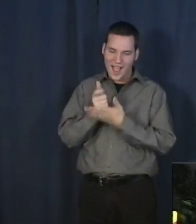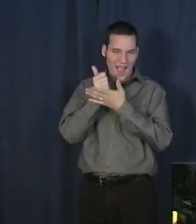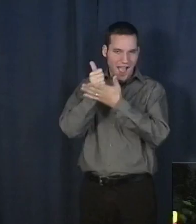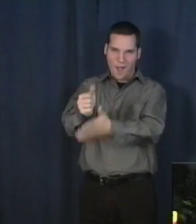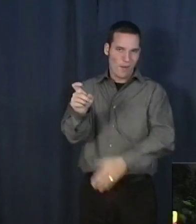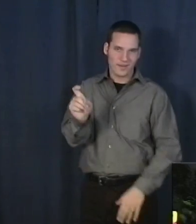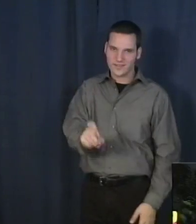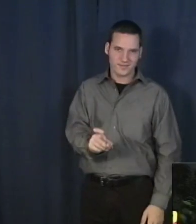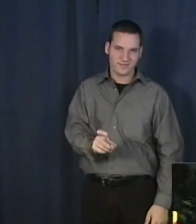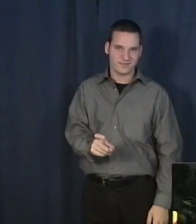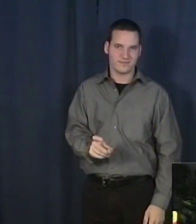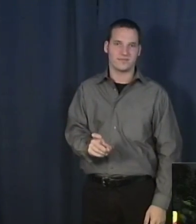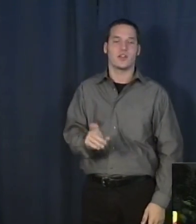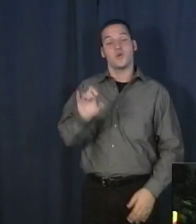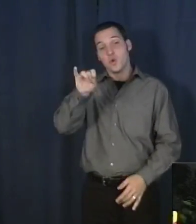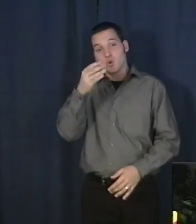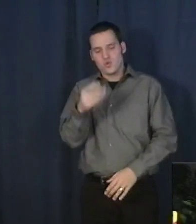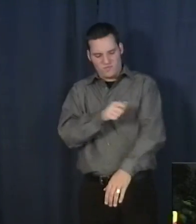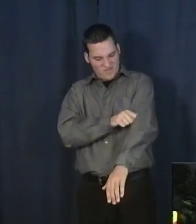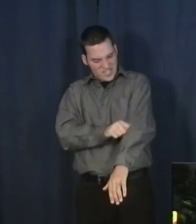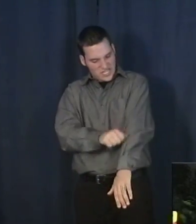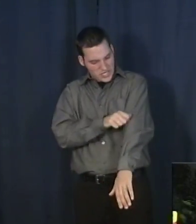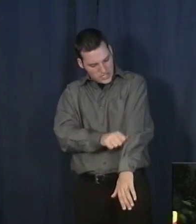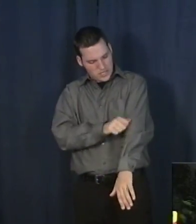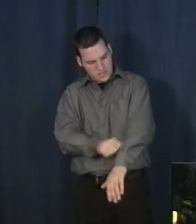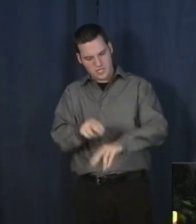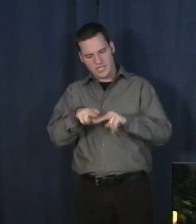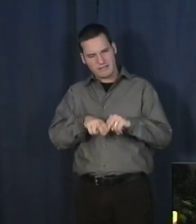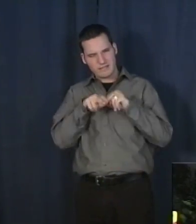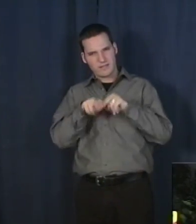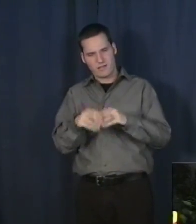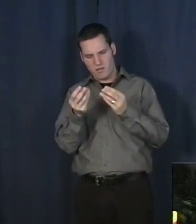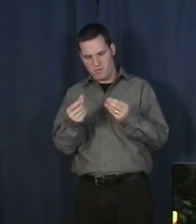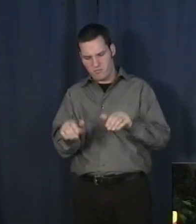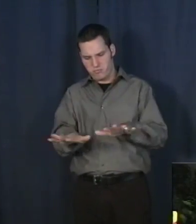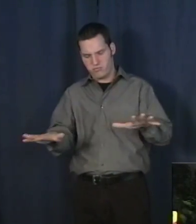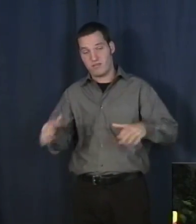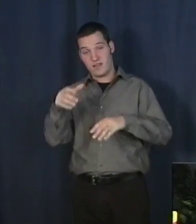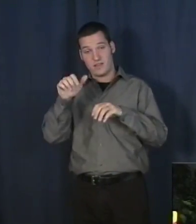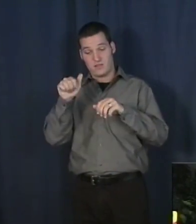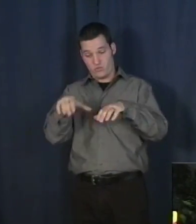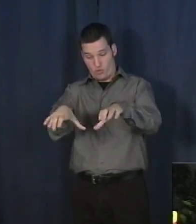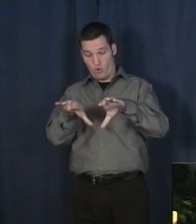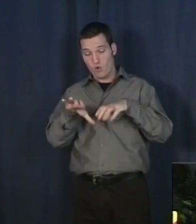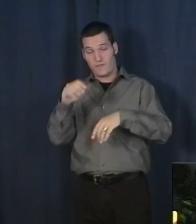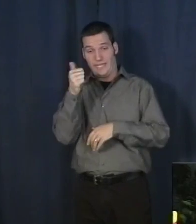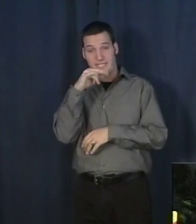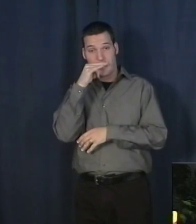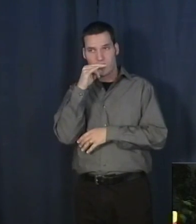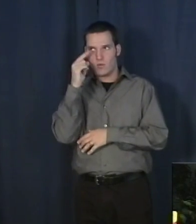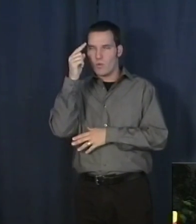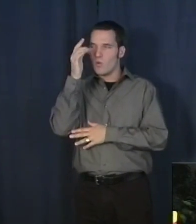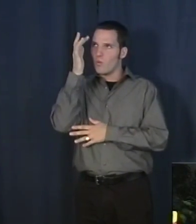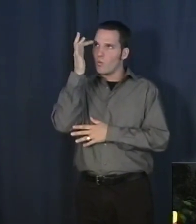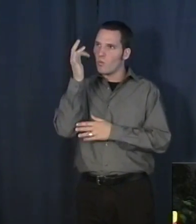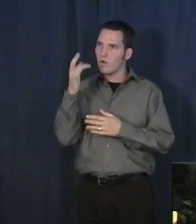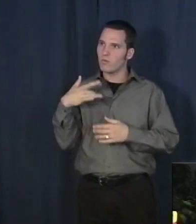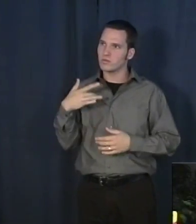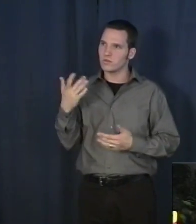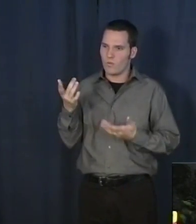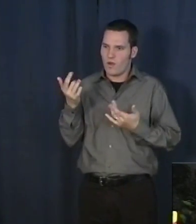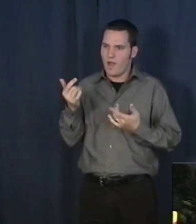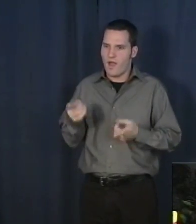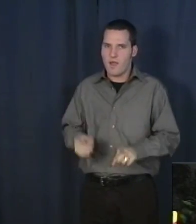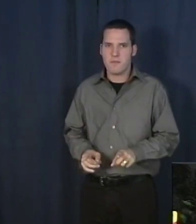fine. He doesn't need your help at all. So Job is sitting there scraping the pus out of the boil, sitting in the dust by the graves of his 10 kids, wondering, what's